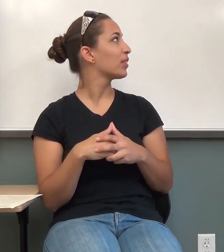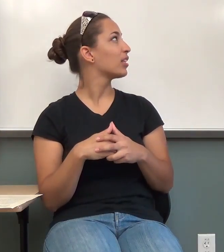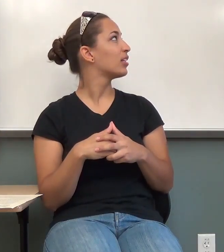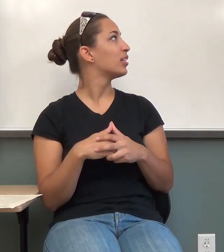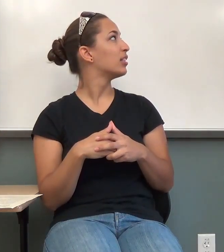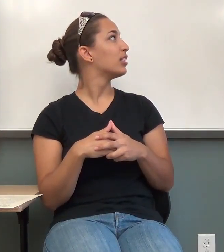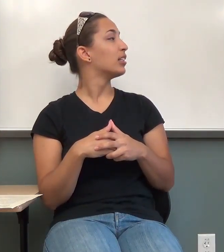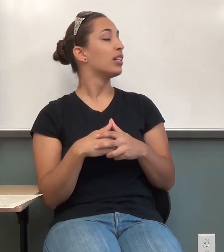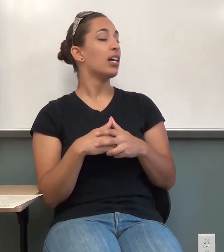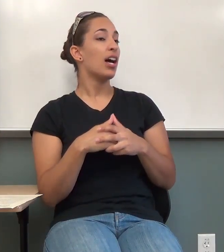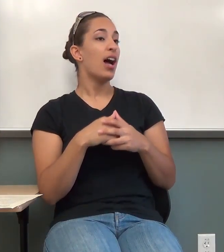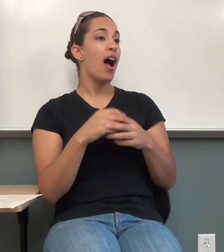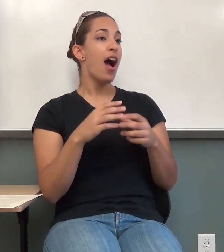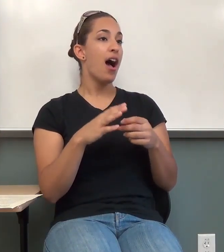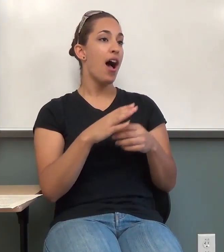A complete subject